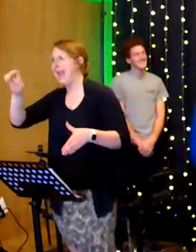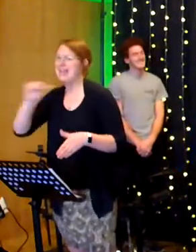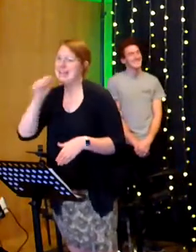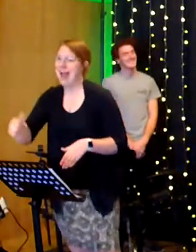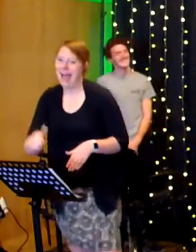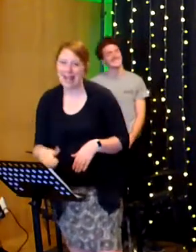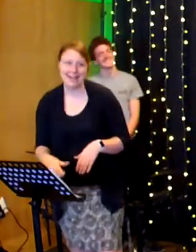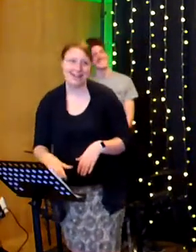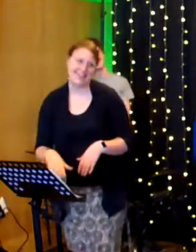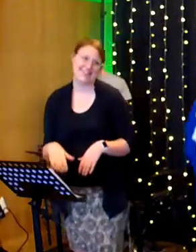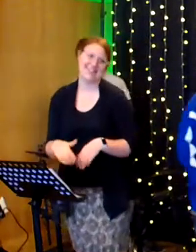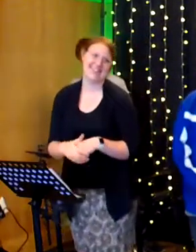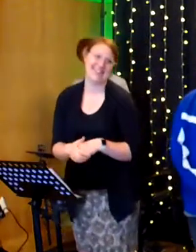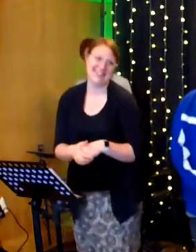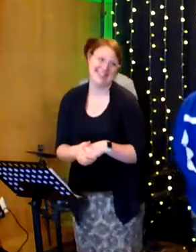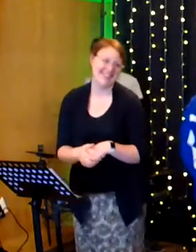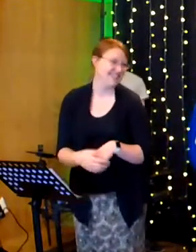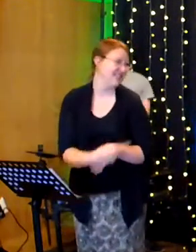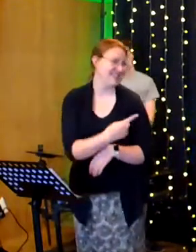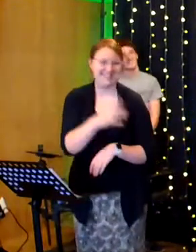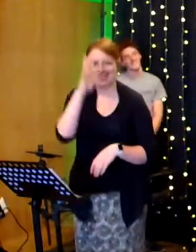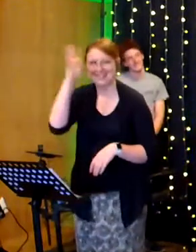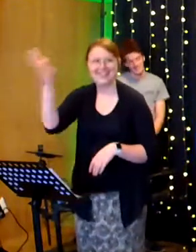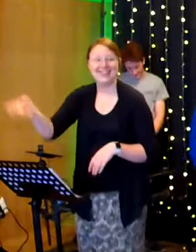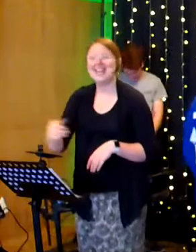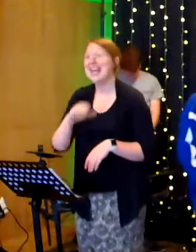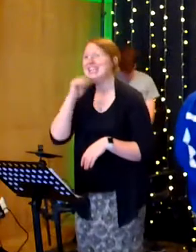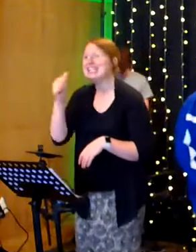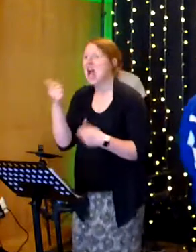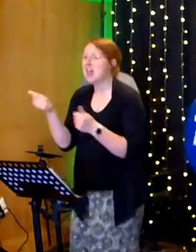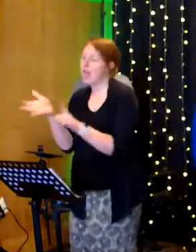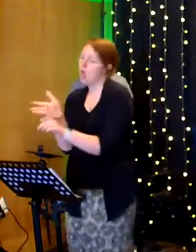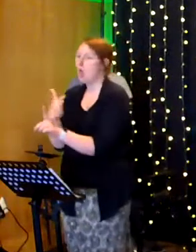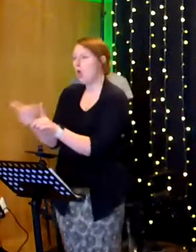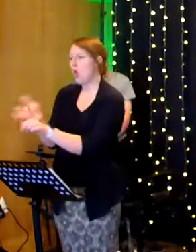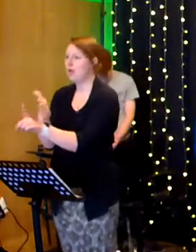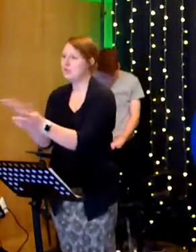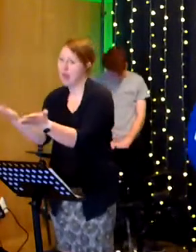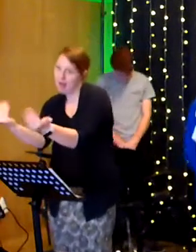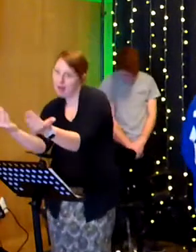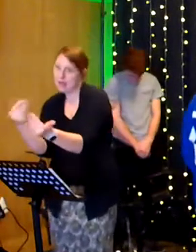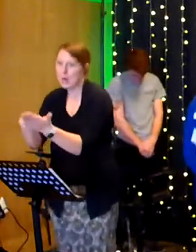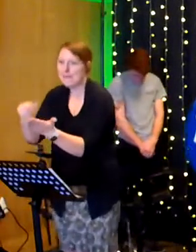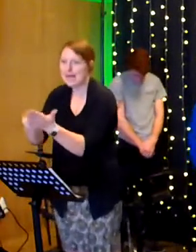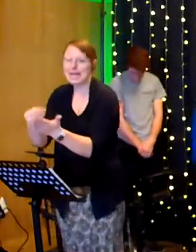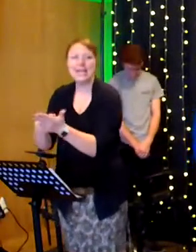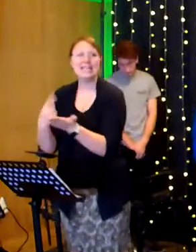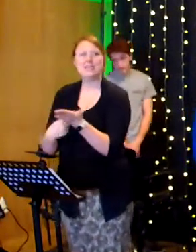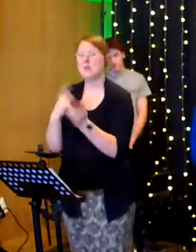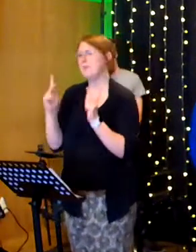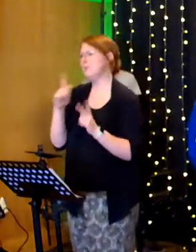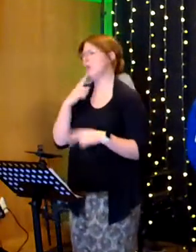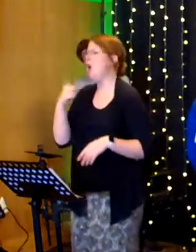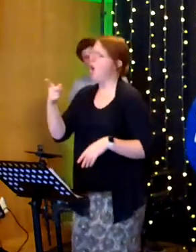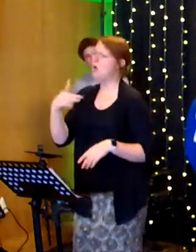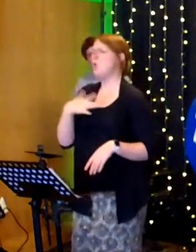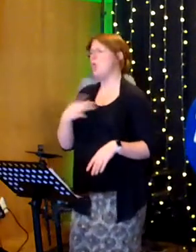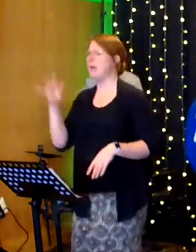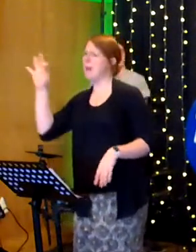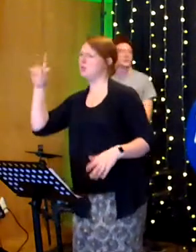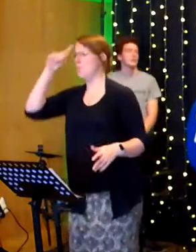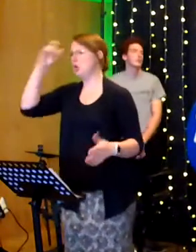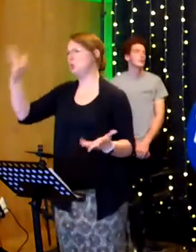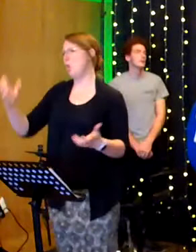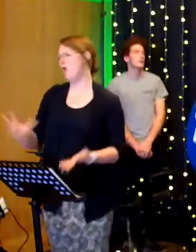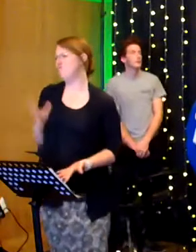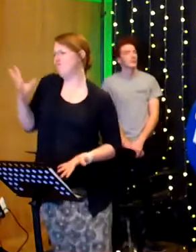Thank you, T. And it's not just smusing people to get money. People say, oh, you're just into pastoring because you want to